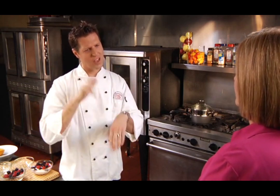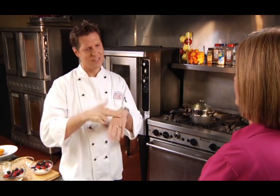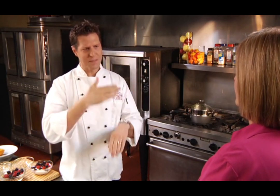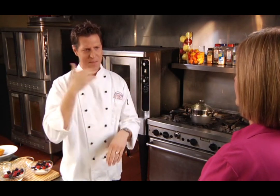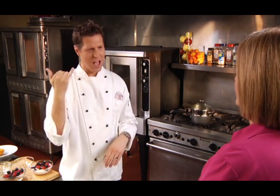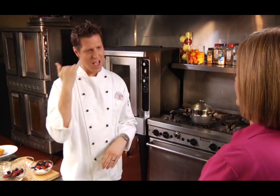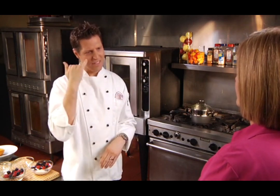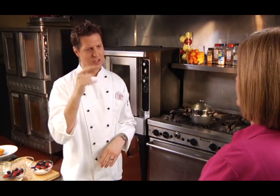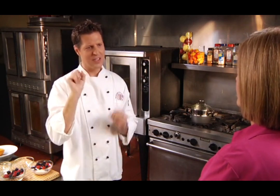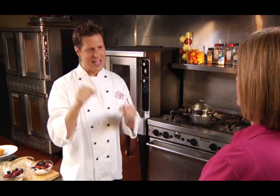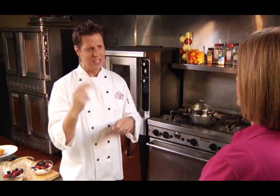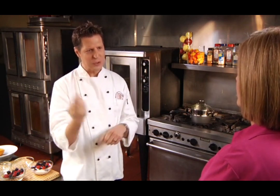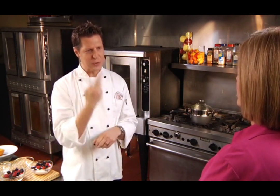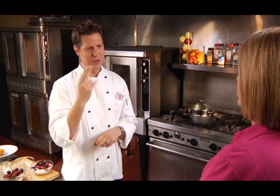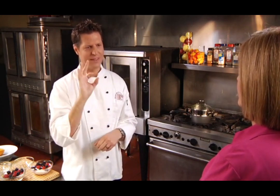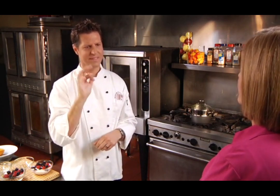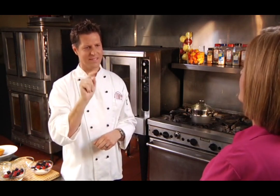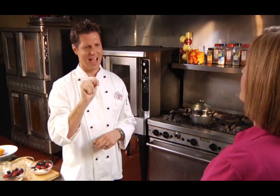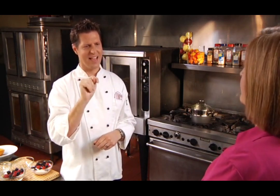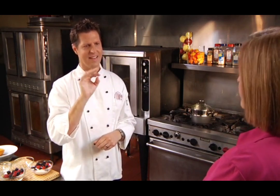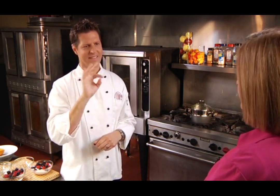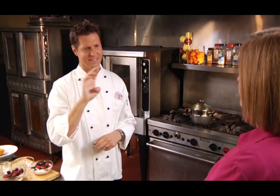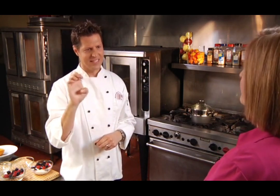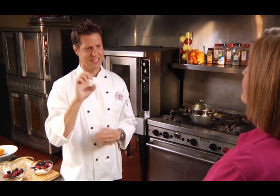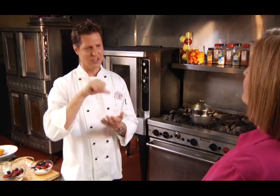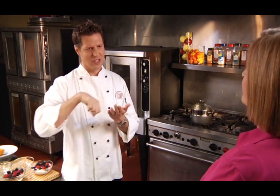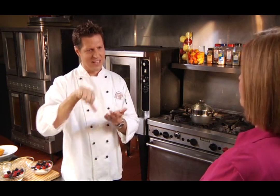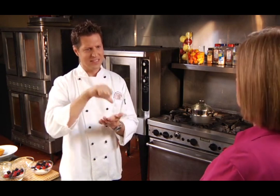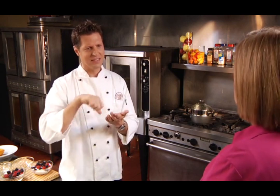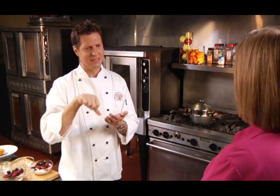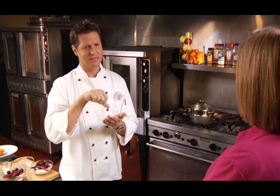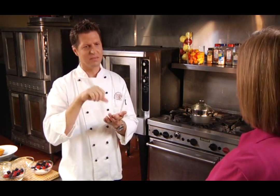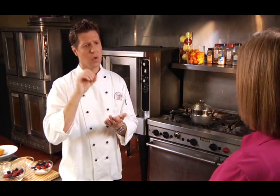Of course, if you're using a fat-free dressing or one of those spray varieties,